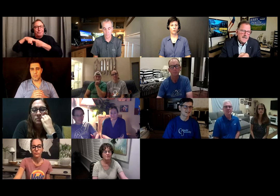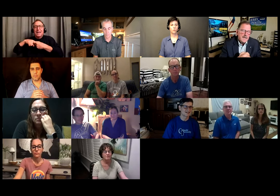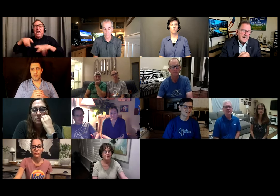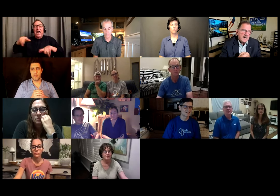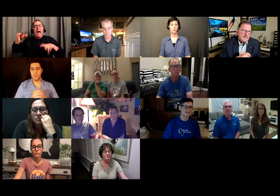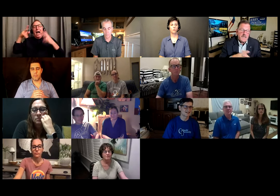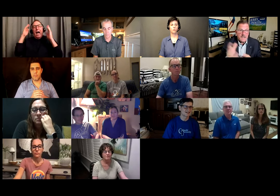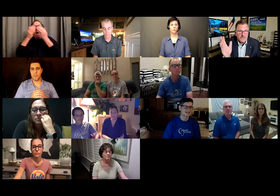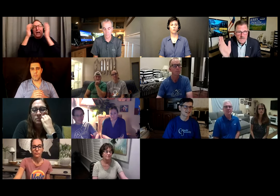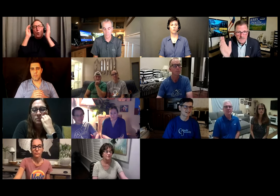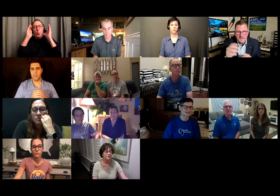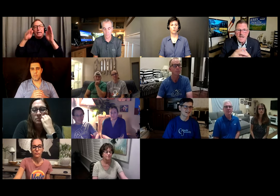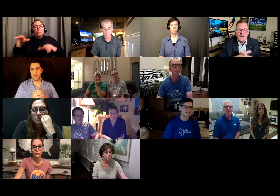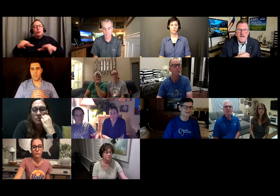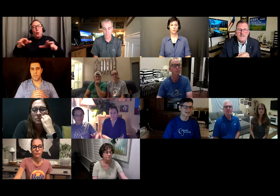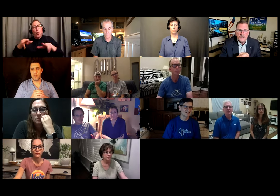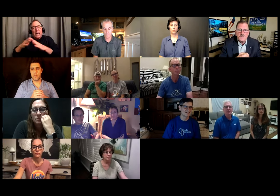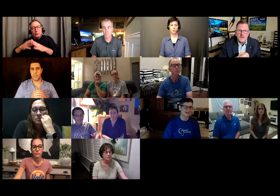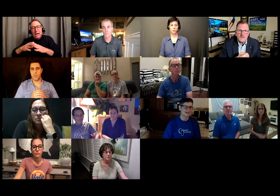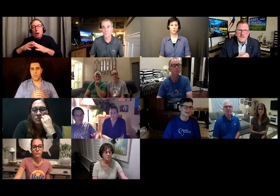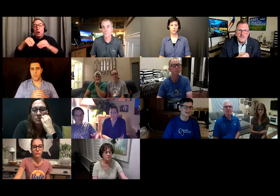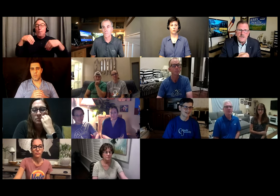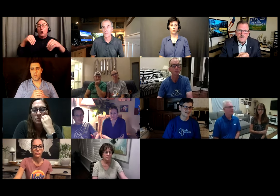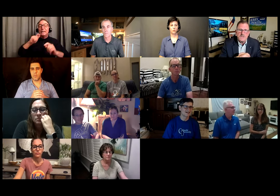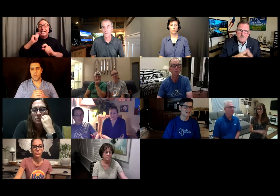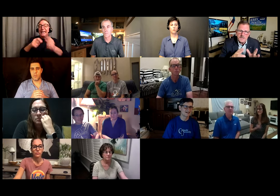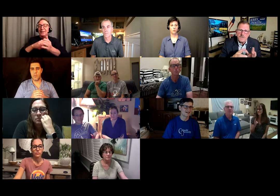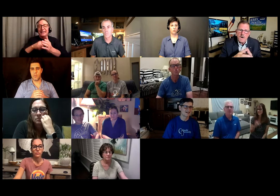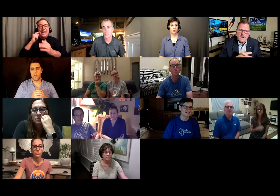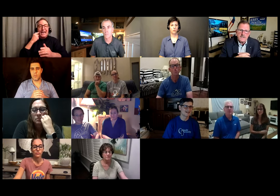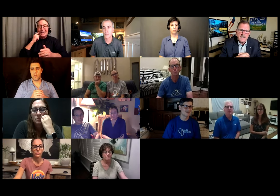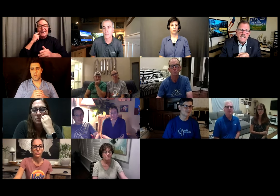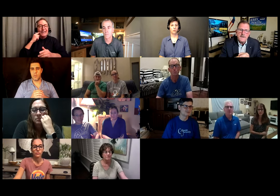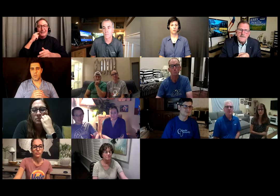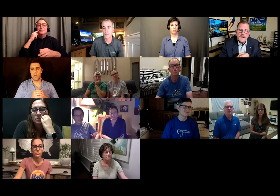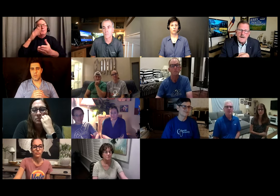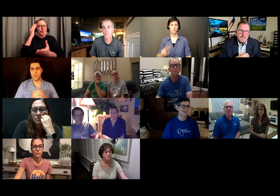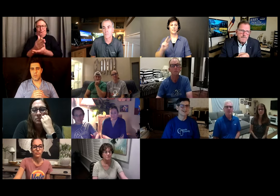candy. Second Street has decided not to do trick-or-treating this year, which is a big draw in our city.